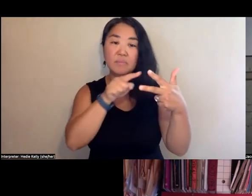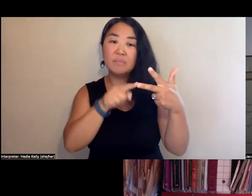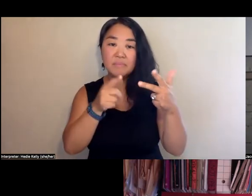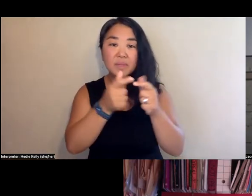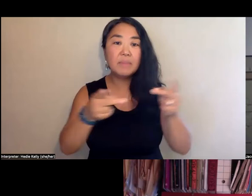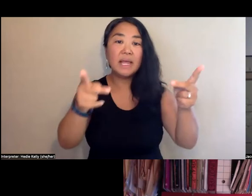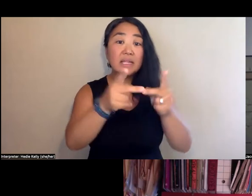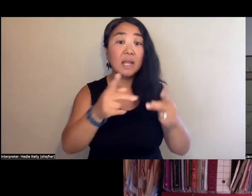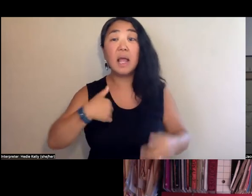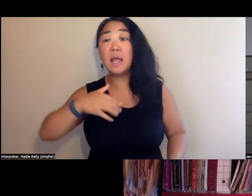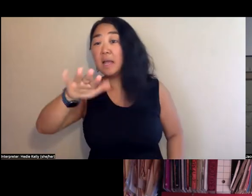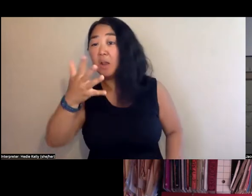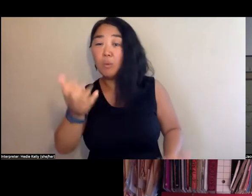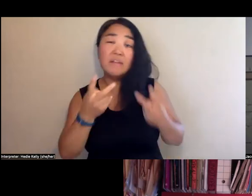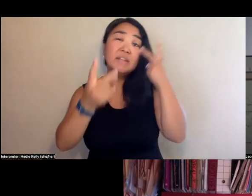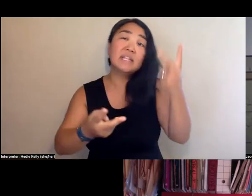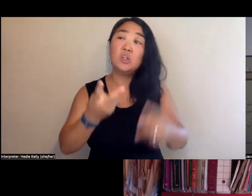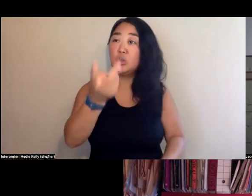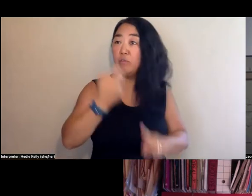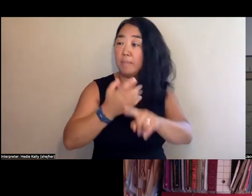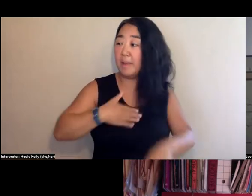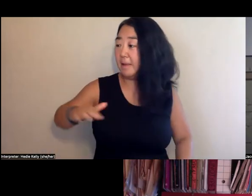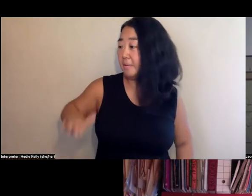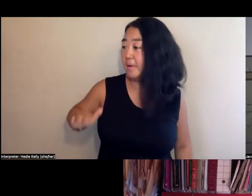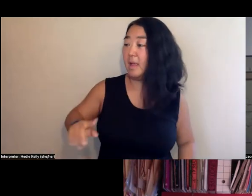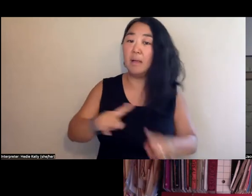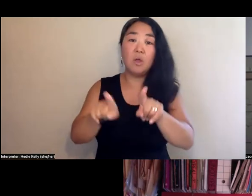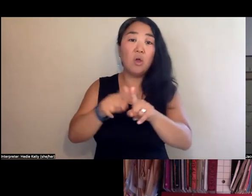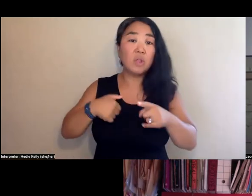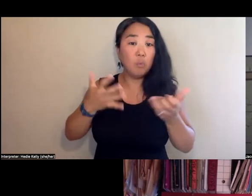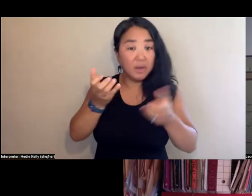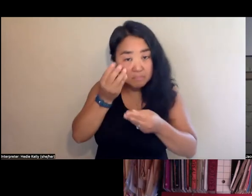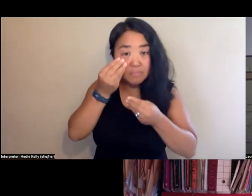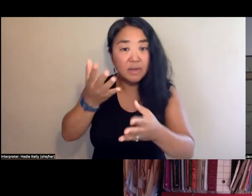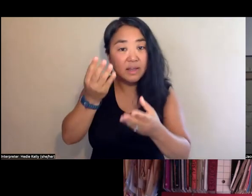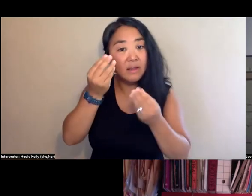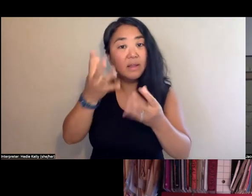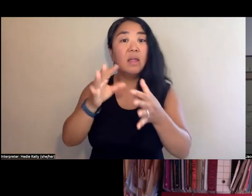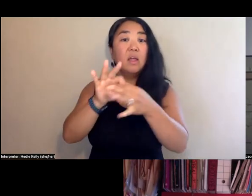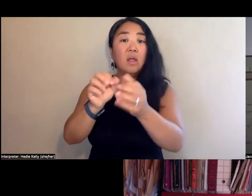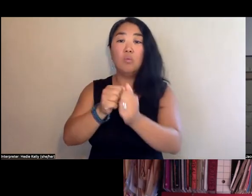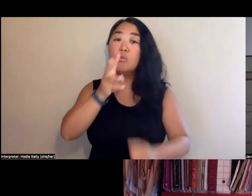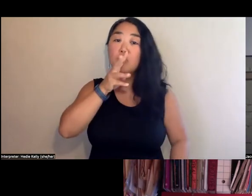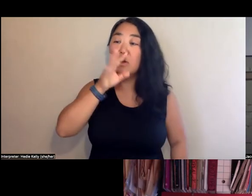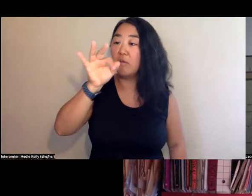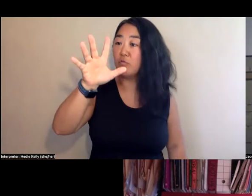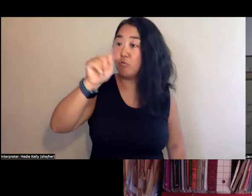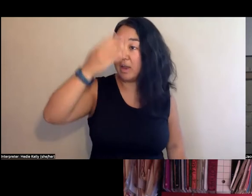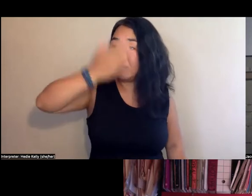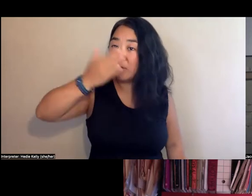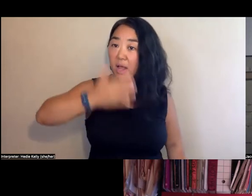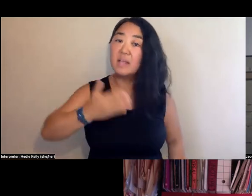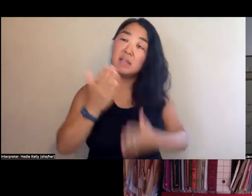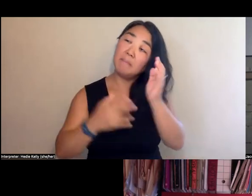sort of like to revisit the two from my childhood, but I would also like to share my information of the waterfront, the historical aspect